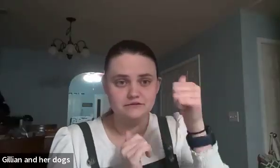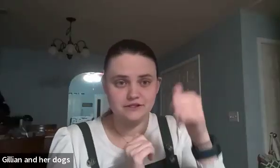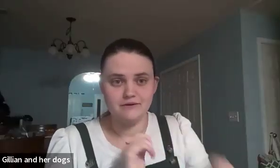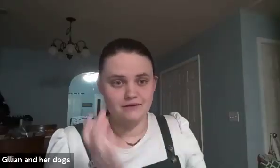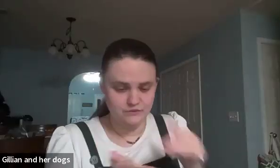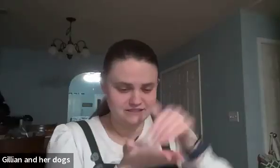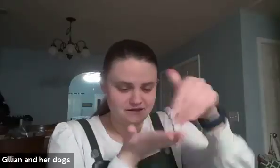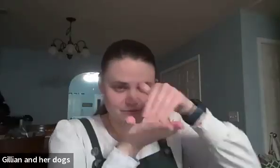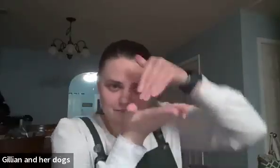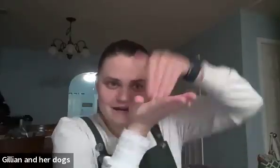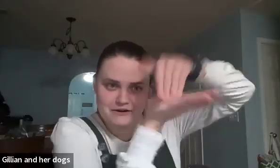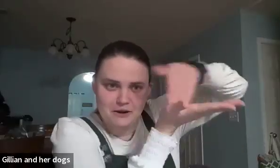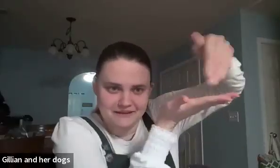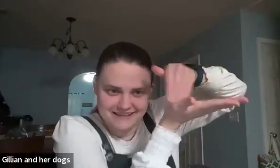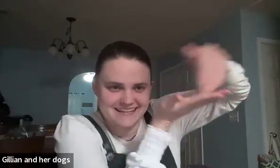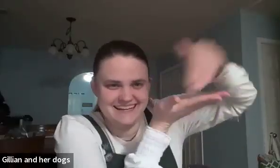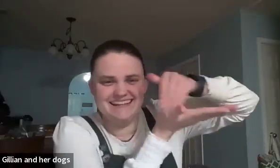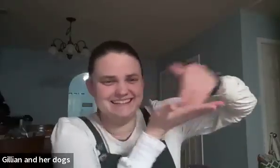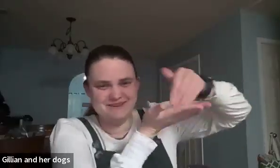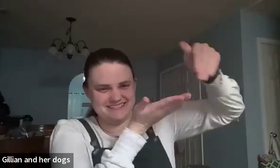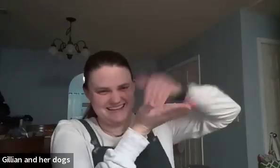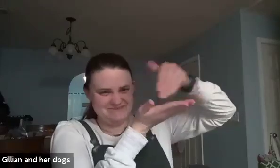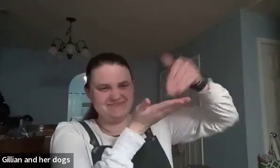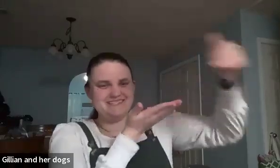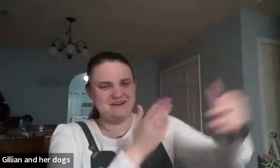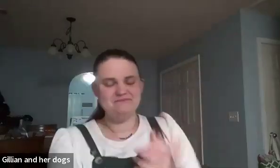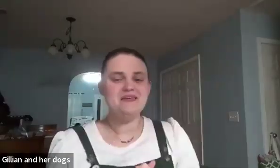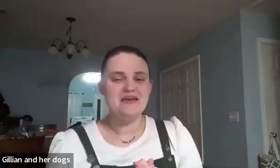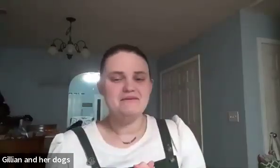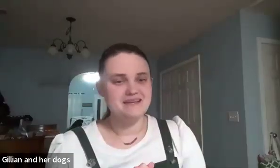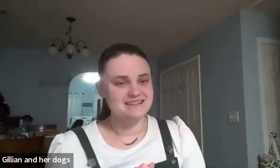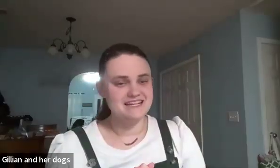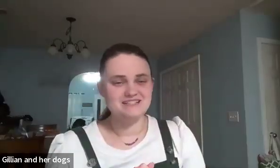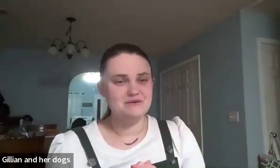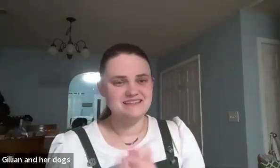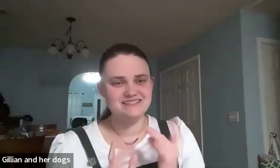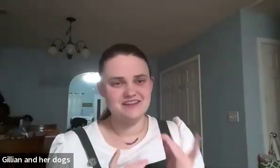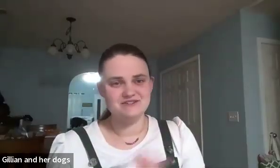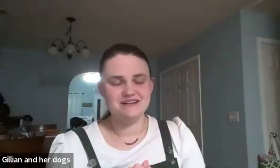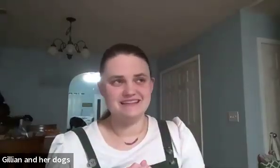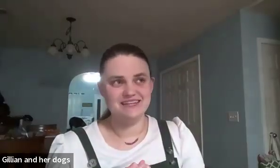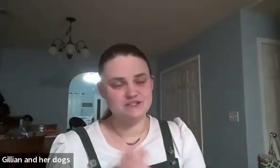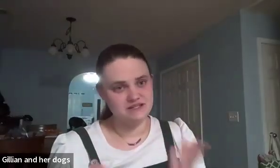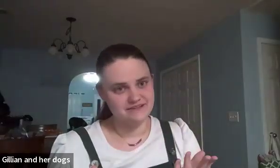for you. We're right here at our millions most of the time. So, but yes, I just always love to tell that story because I think it is really